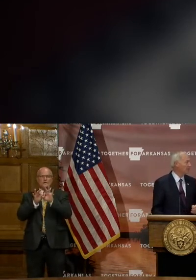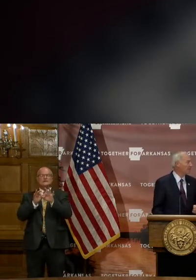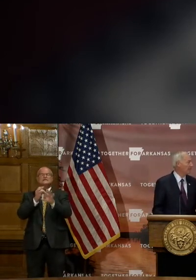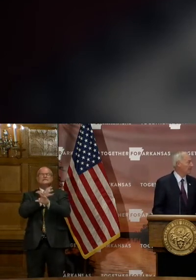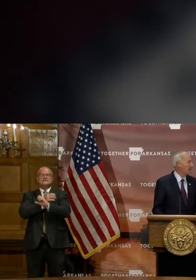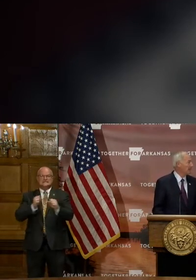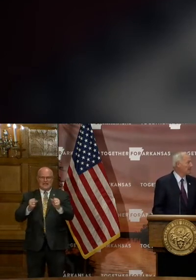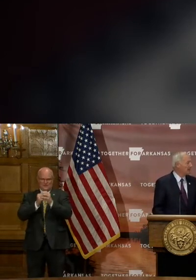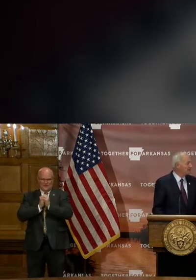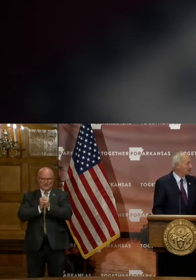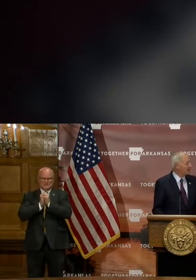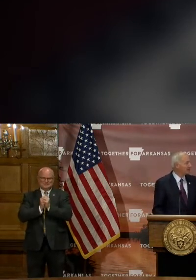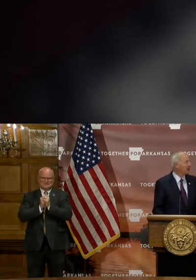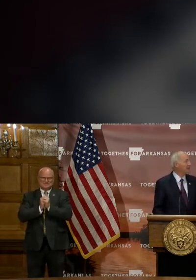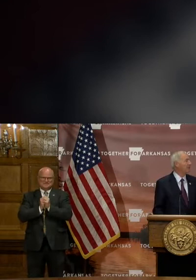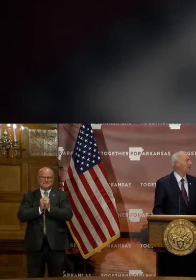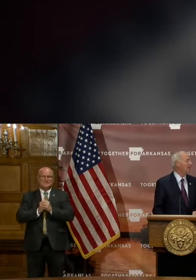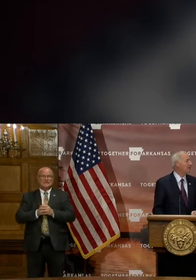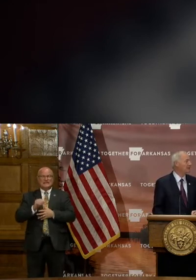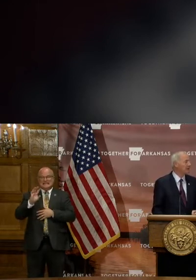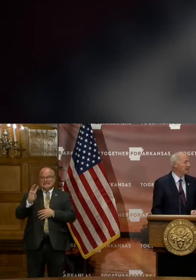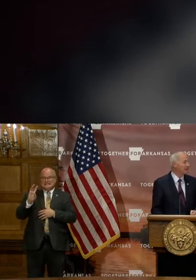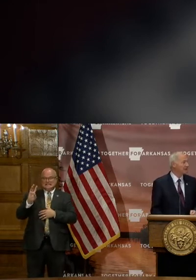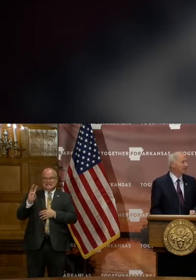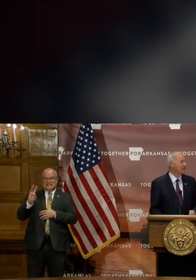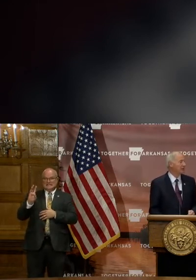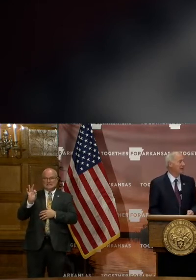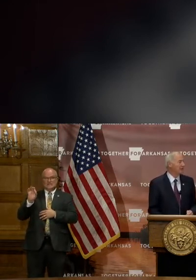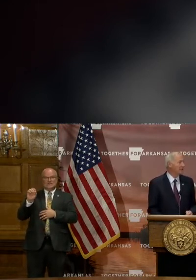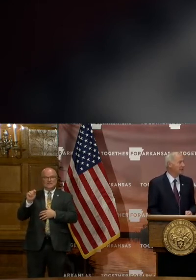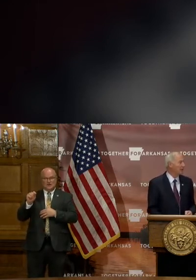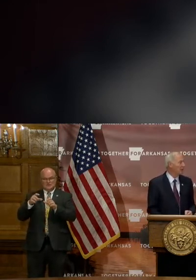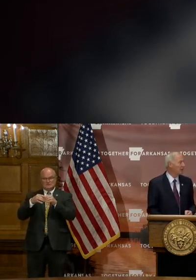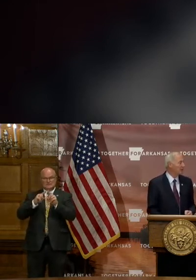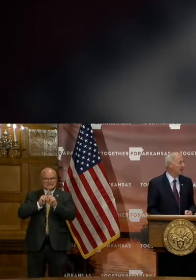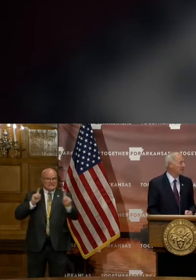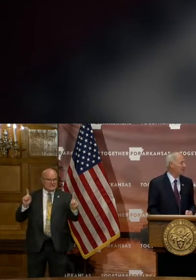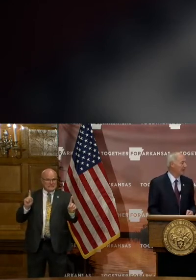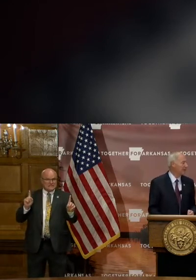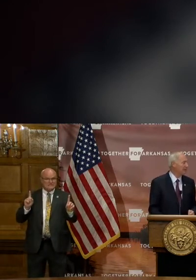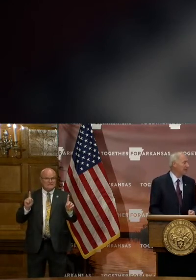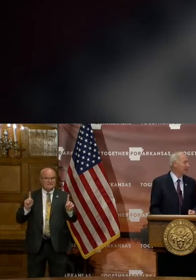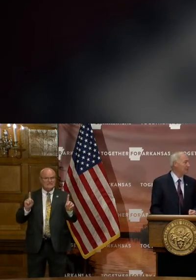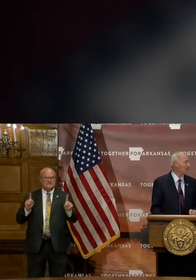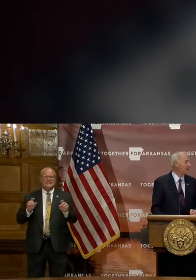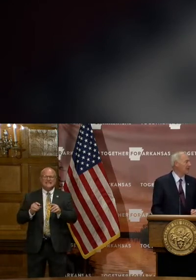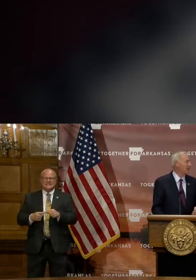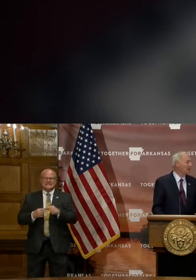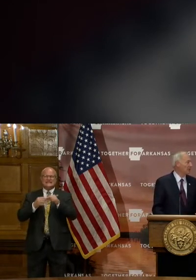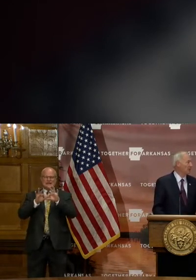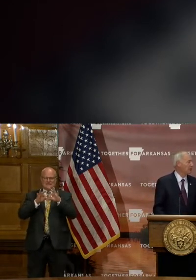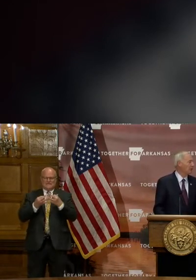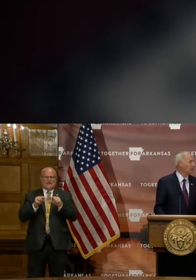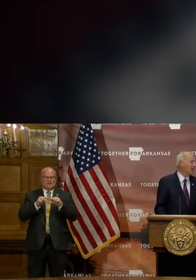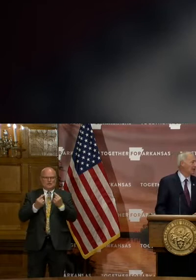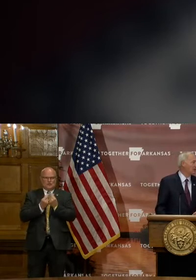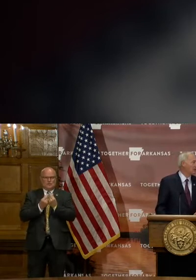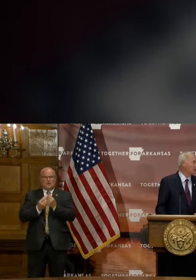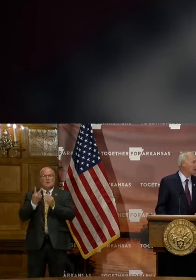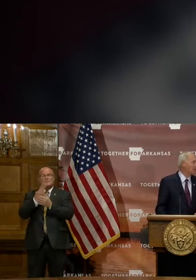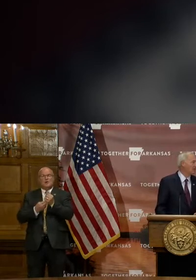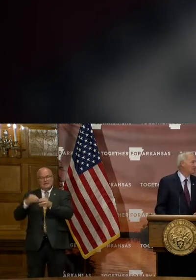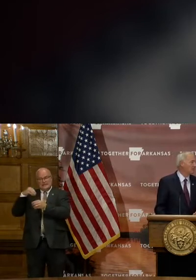safe worship. Strict 6-foot physical distancing applies to everyone aside from family groups, both indoors